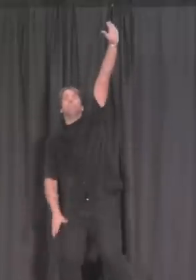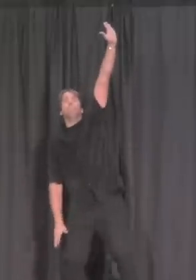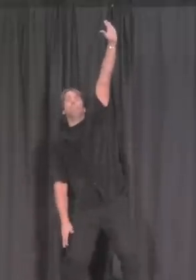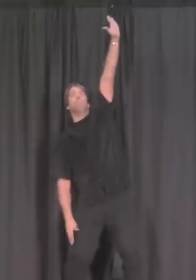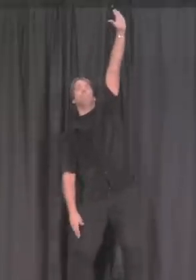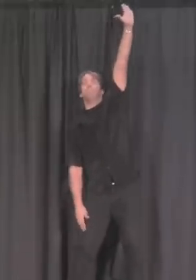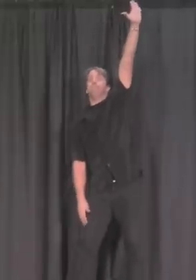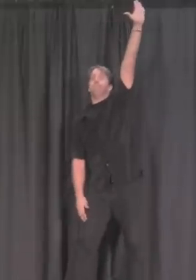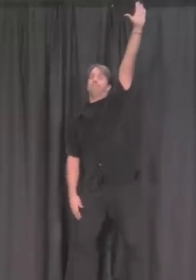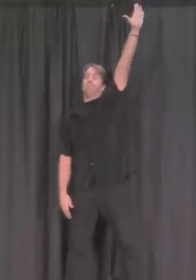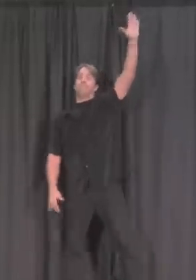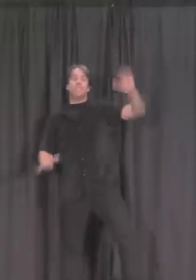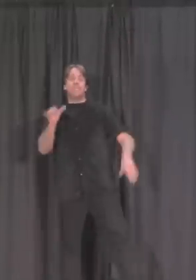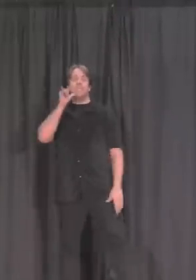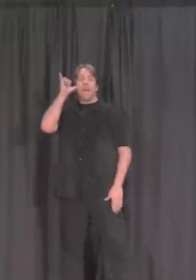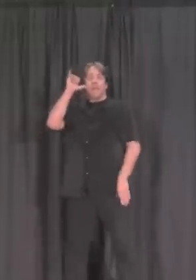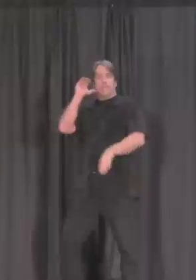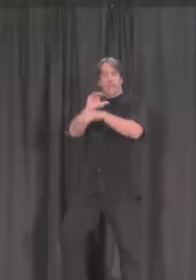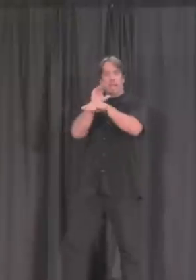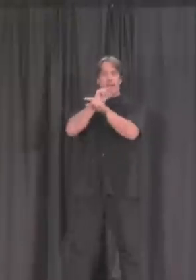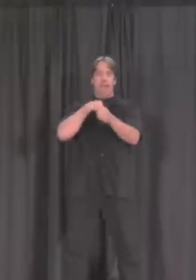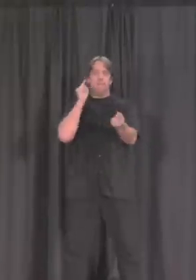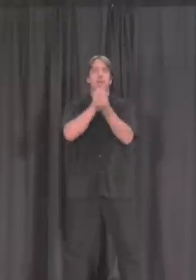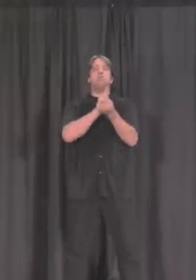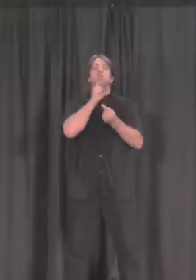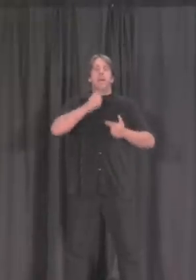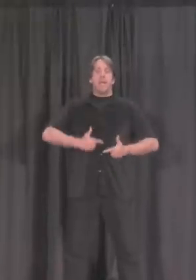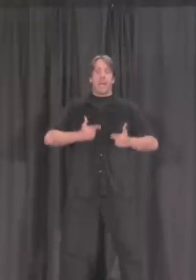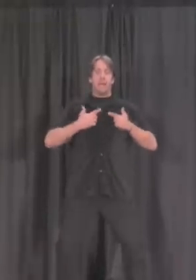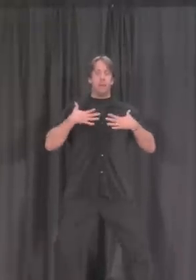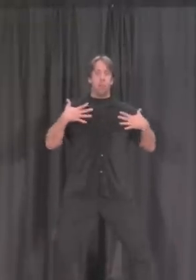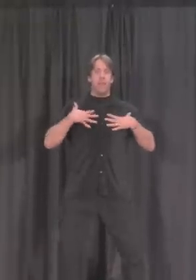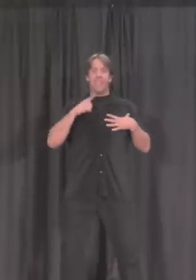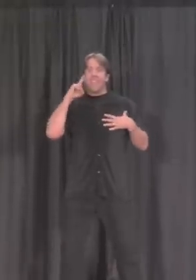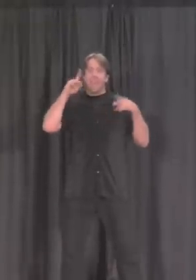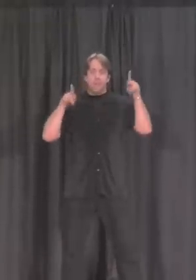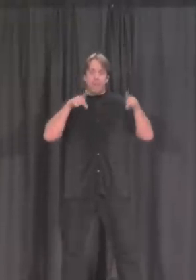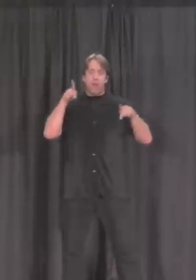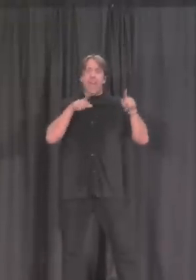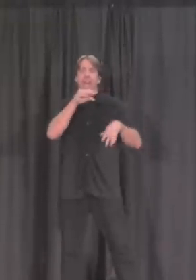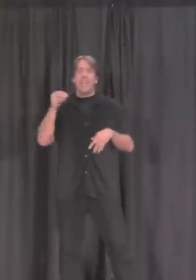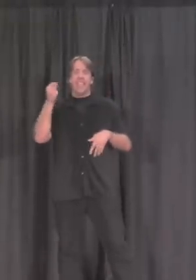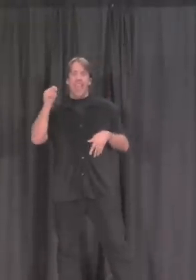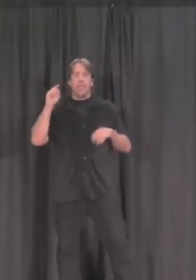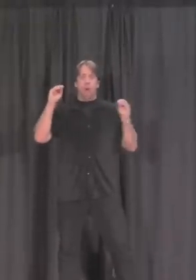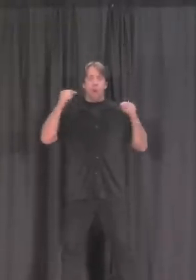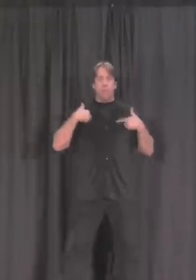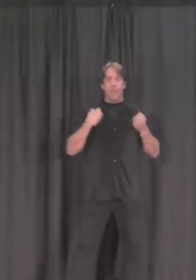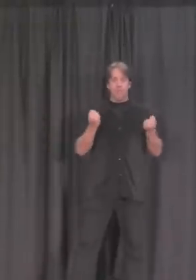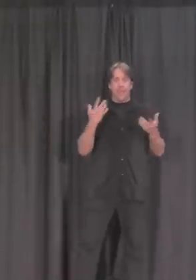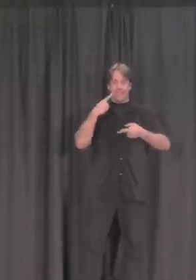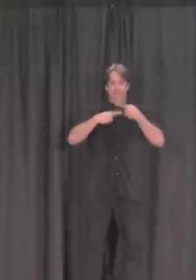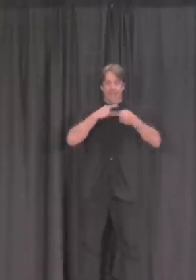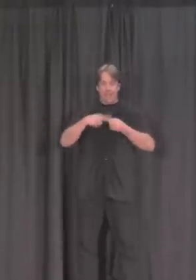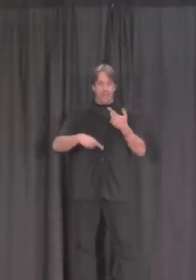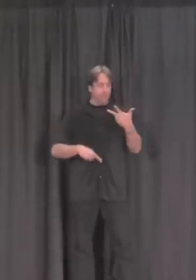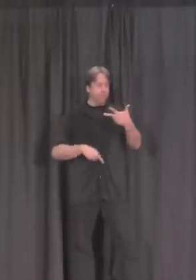Today, that ASL student will raise their hand. I met a real life breathing deaf people and they taught me